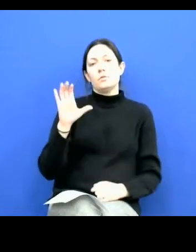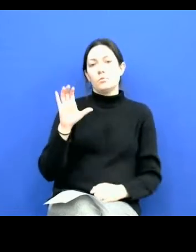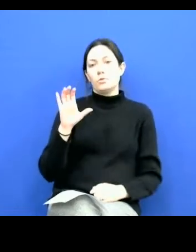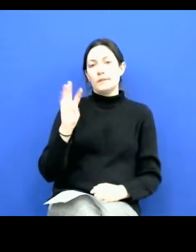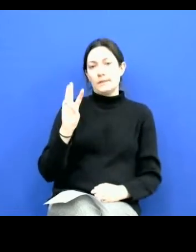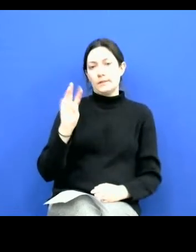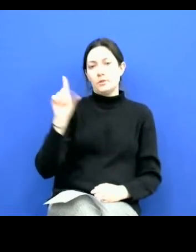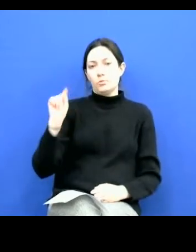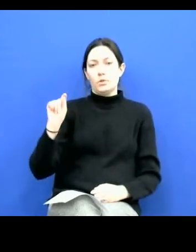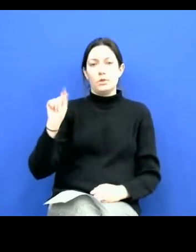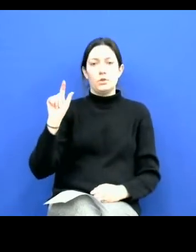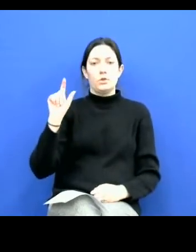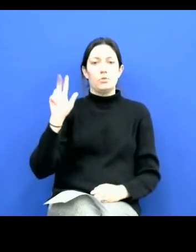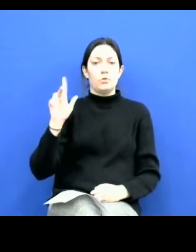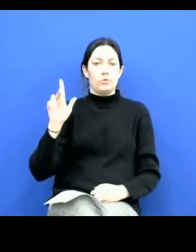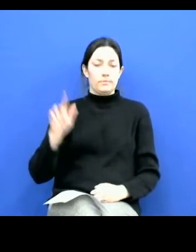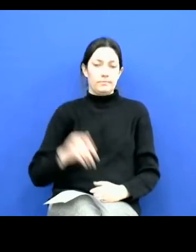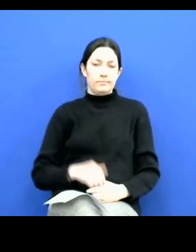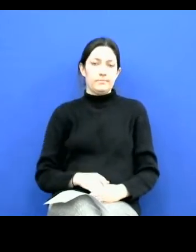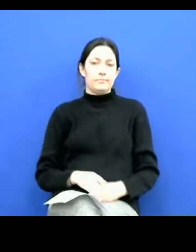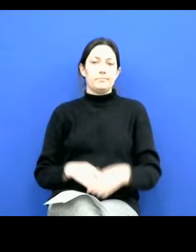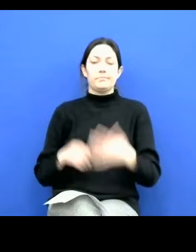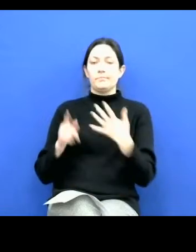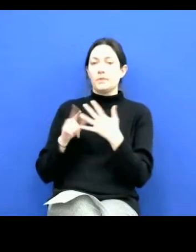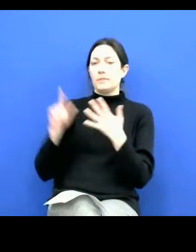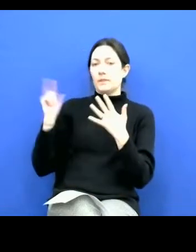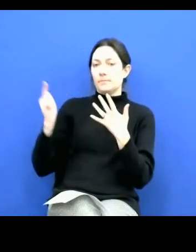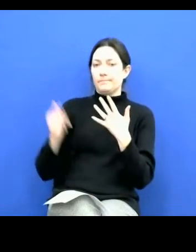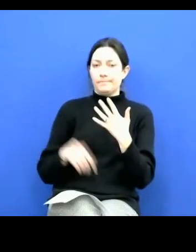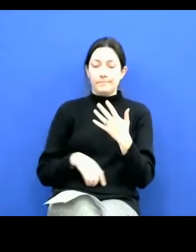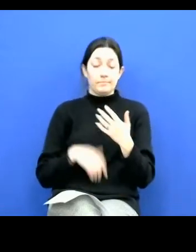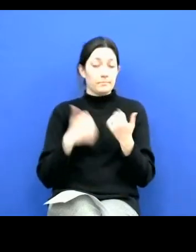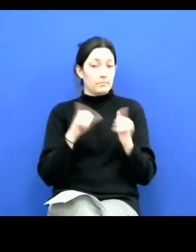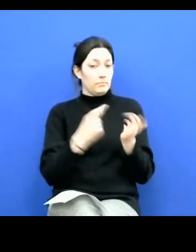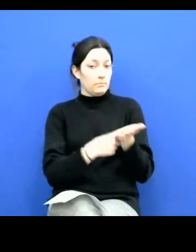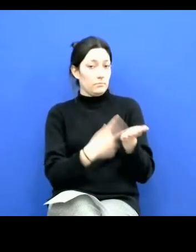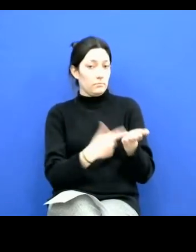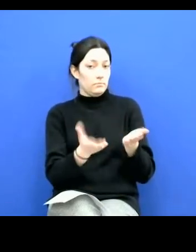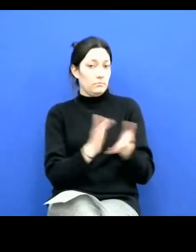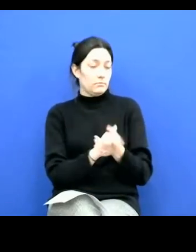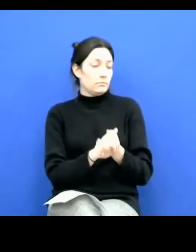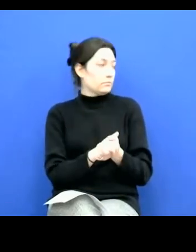December 6th, 2023. Second. Any discussion?